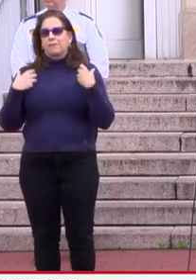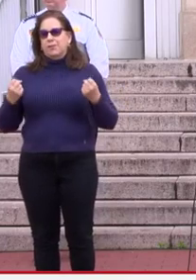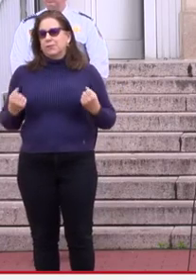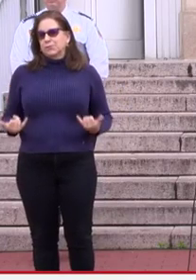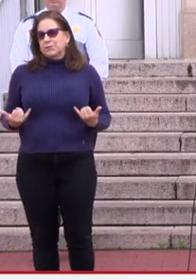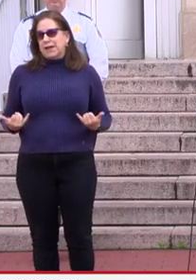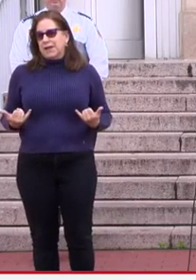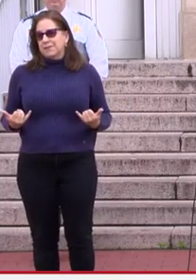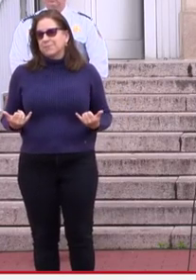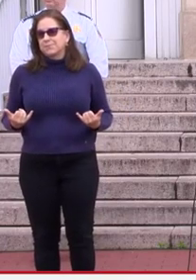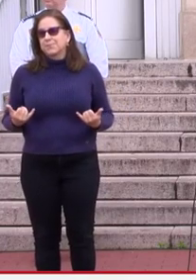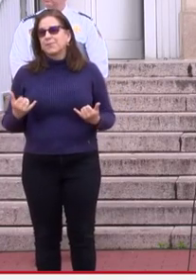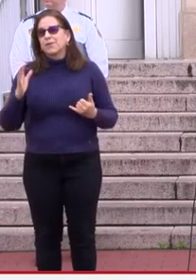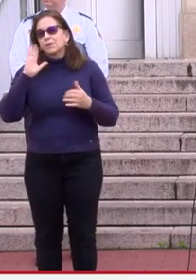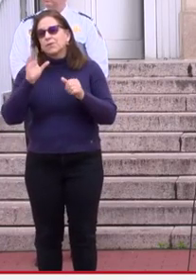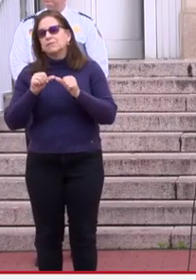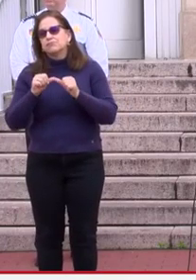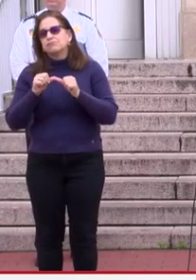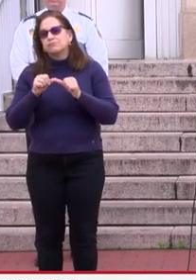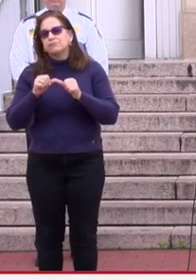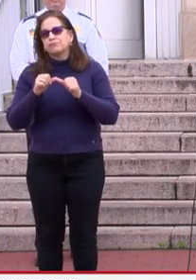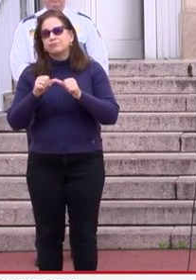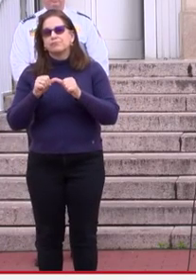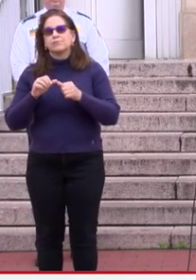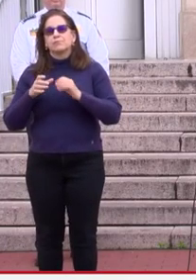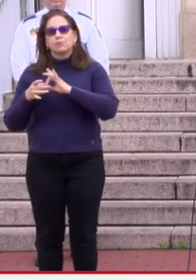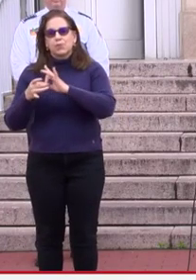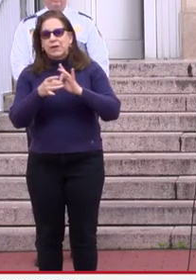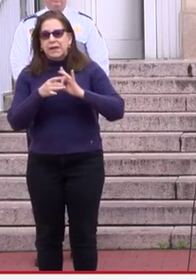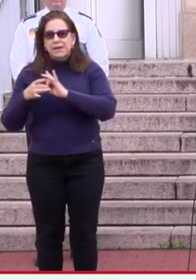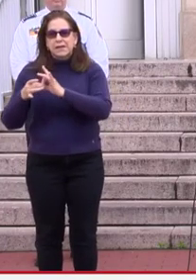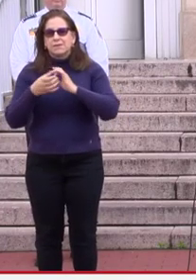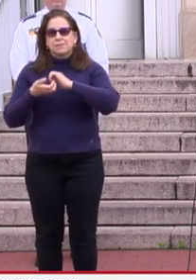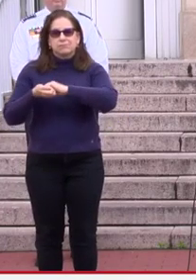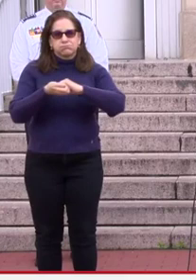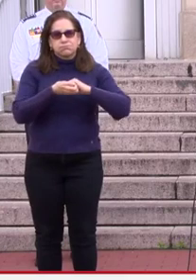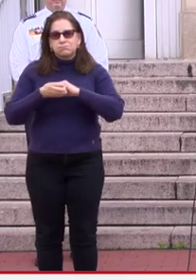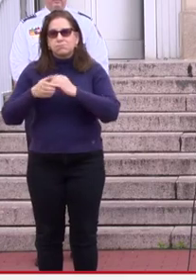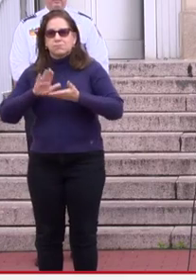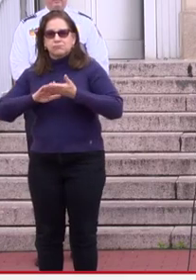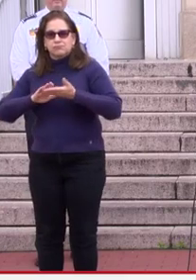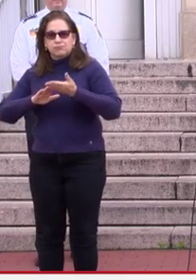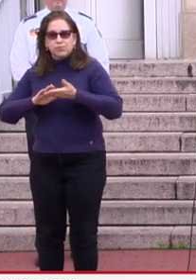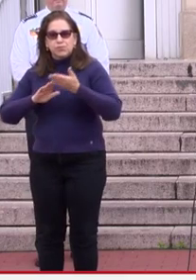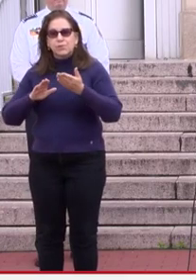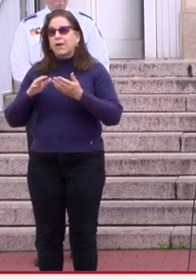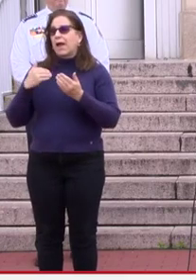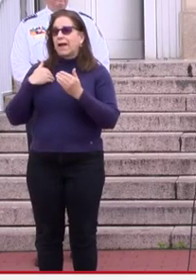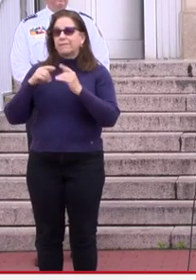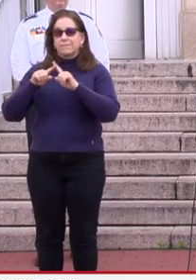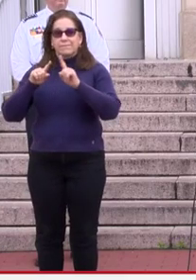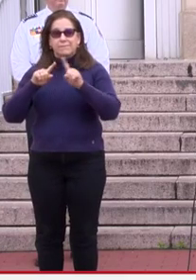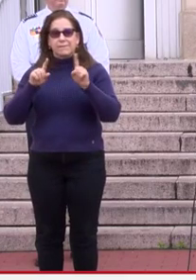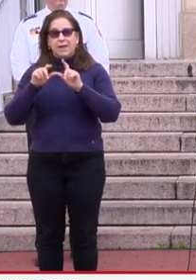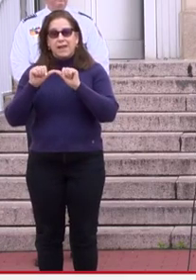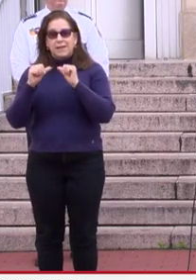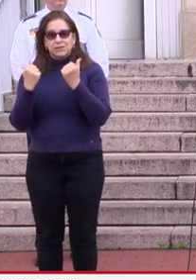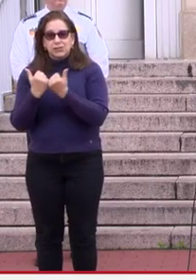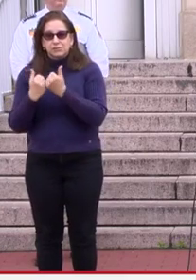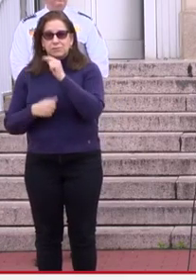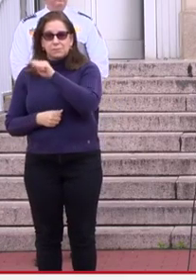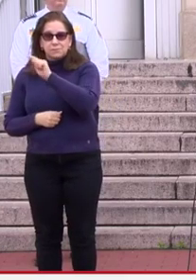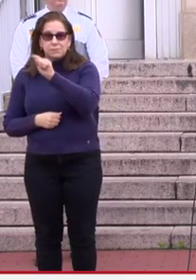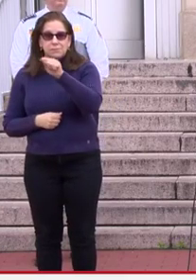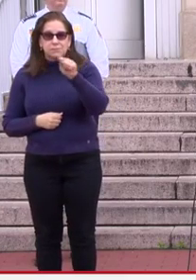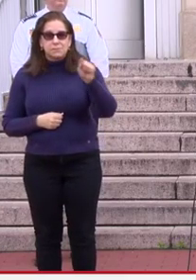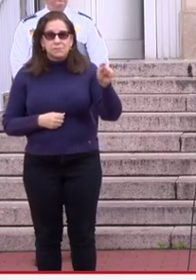to coordinate operations and requests from district agencies to make sure that we are constantly staying